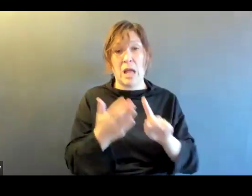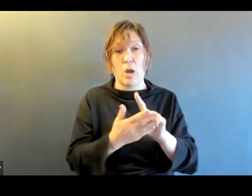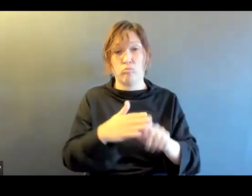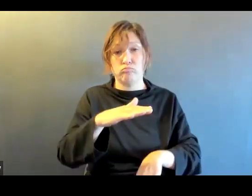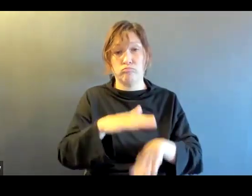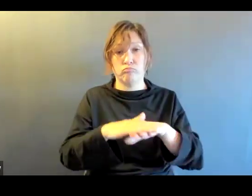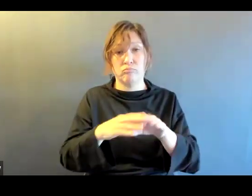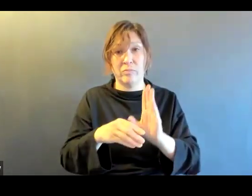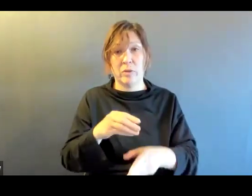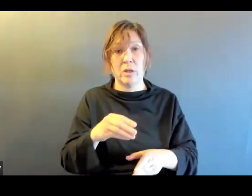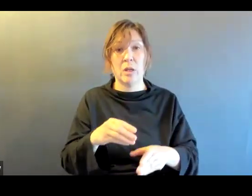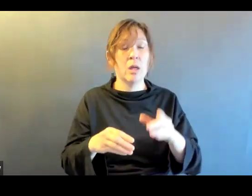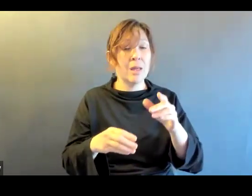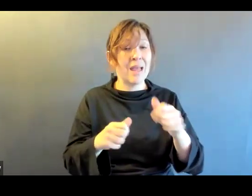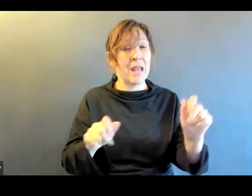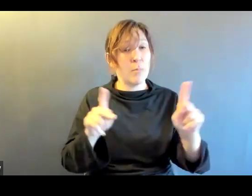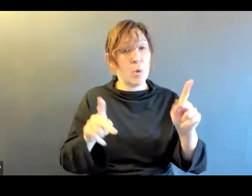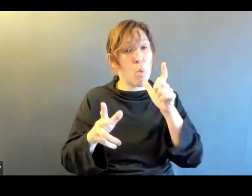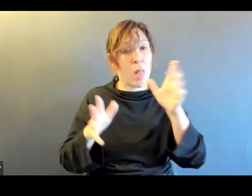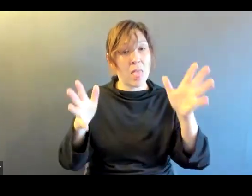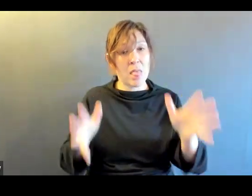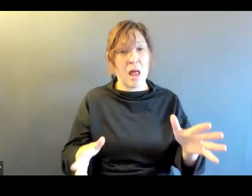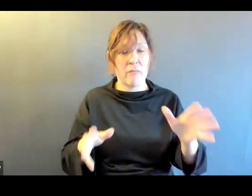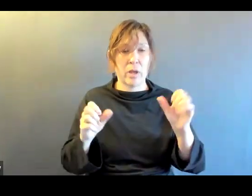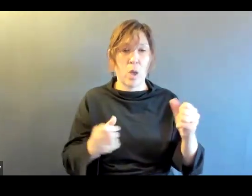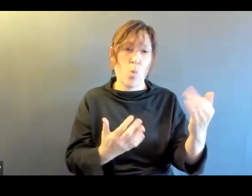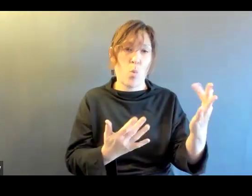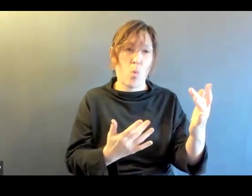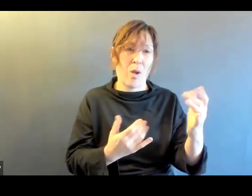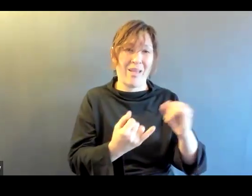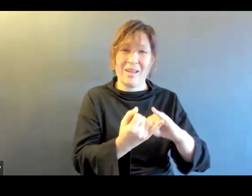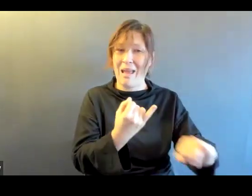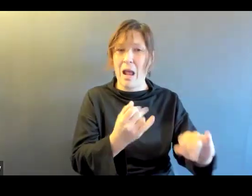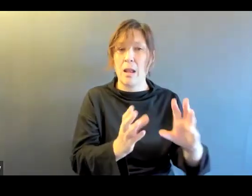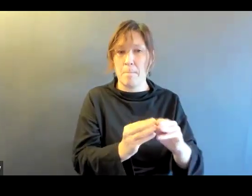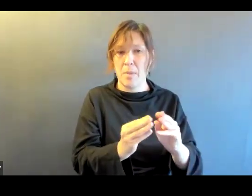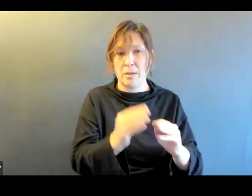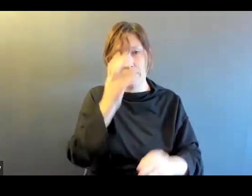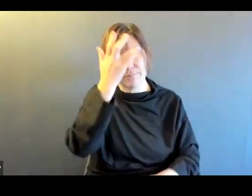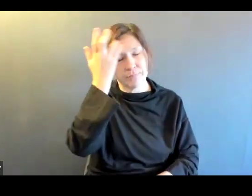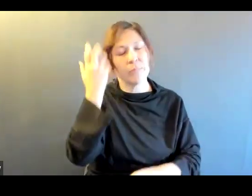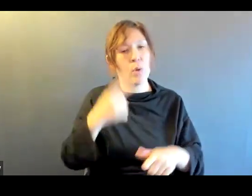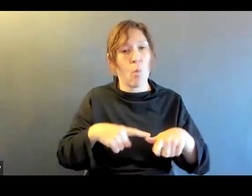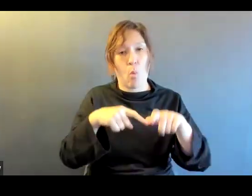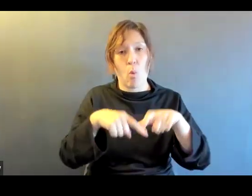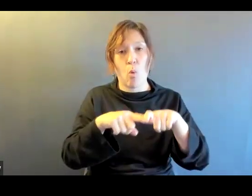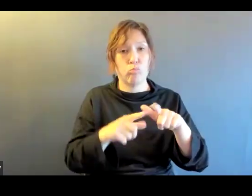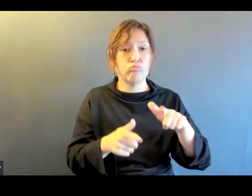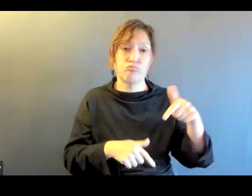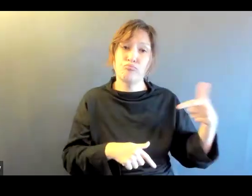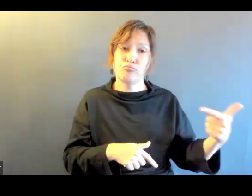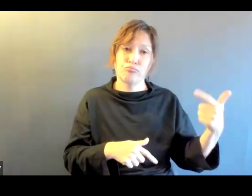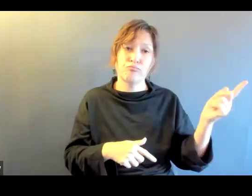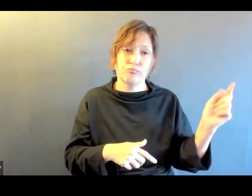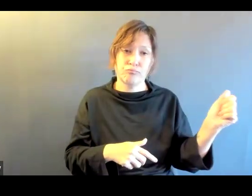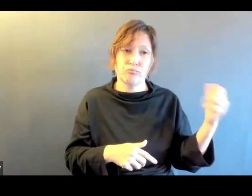testimony. The remaining speakers will have an opportunity to testify at the end of the meeting. Back to you, Chair. All righty. Thank you, Ms.